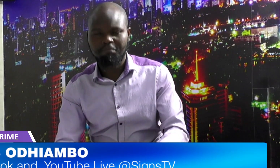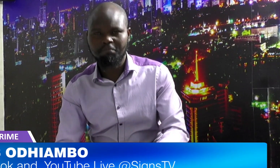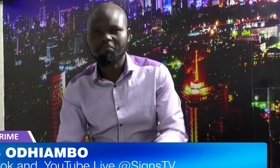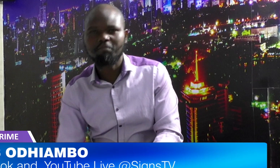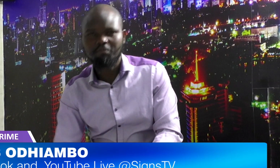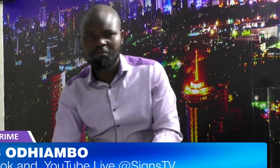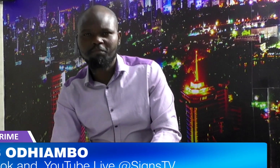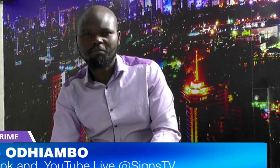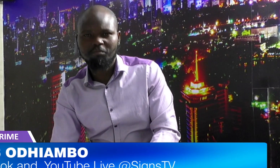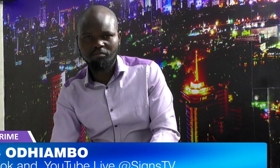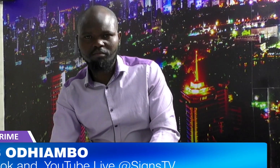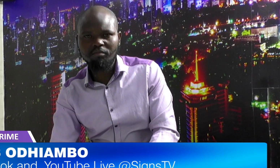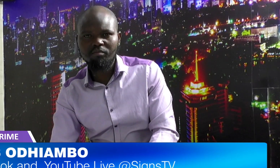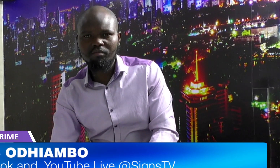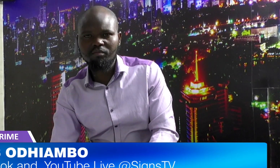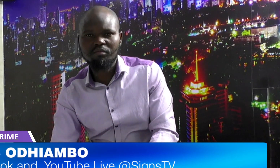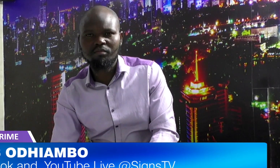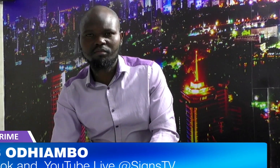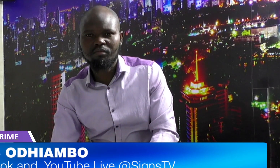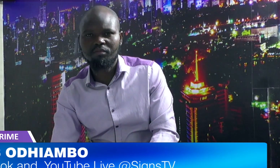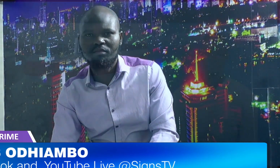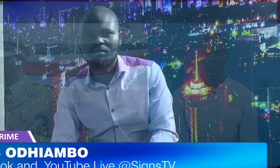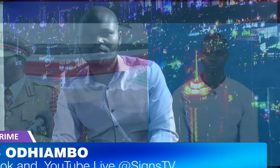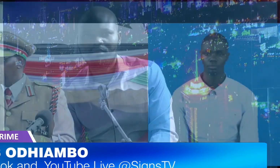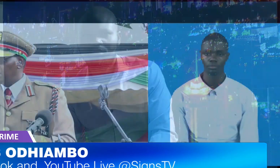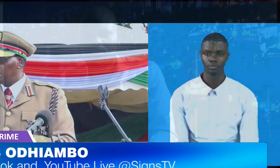against encroachments.